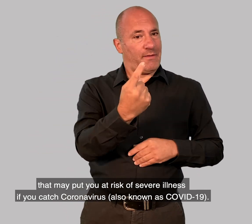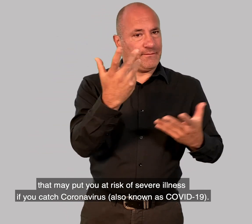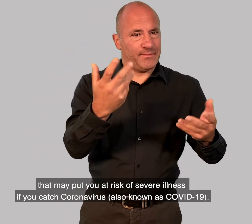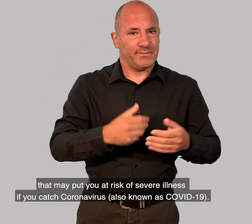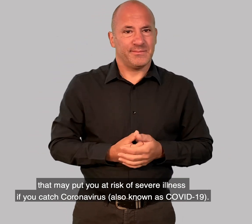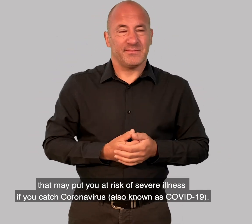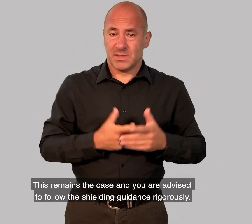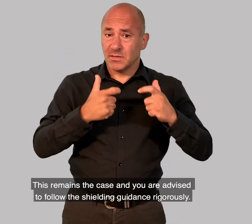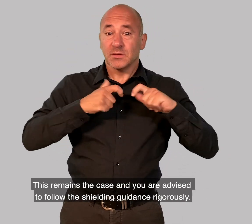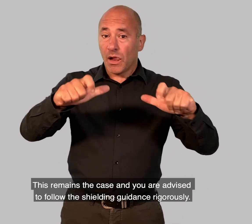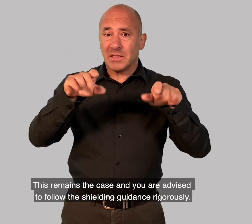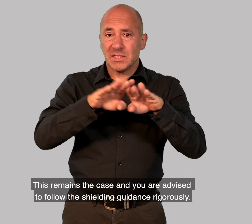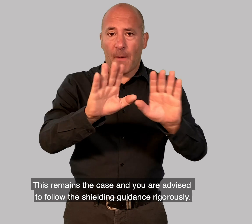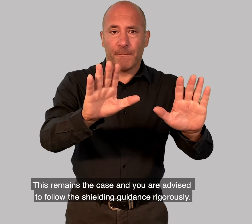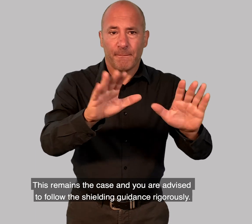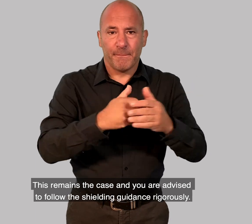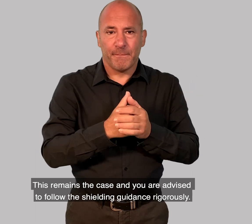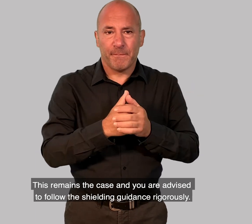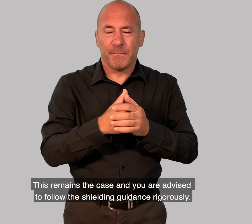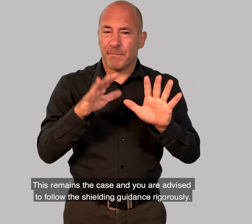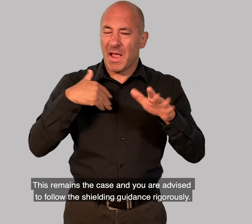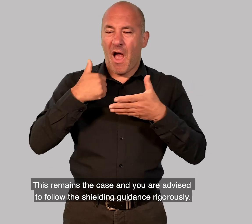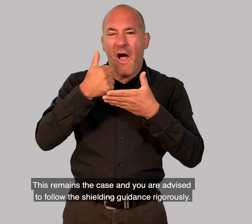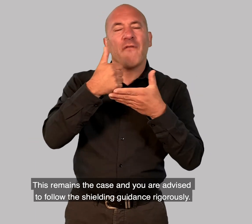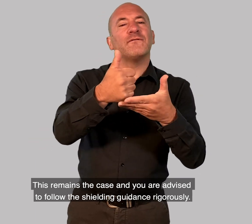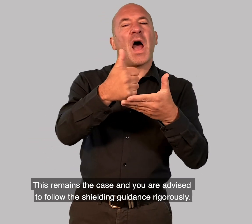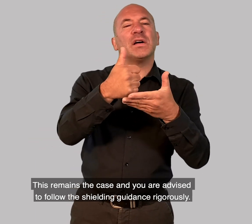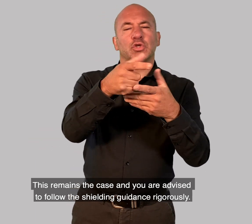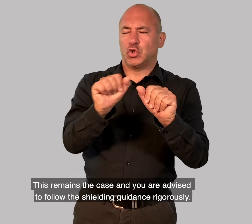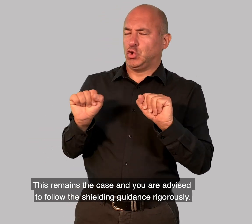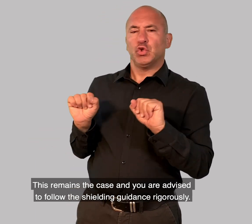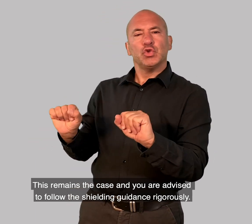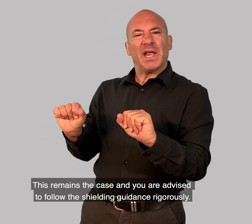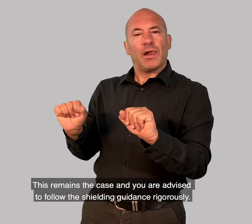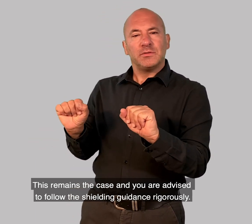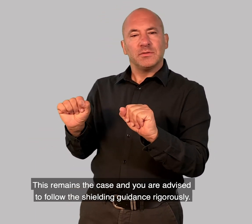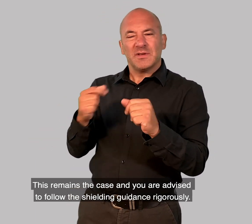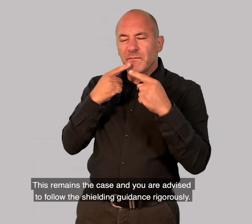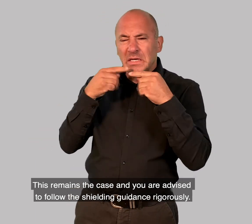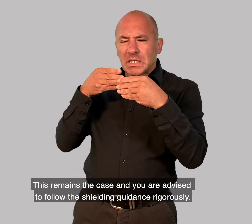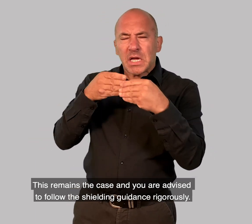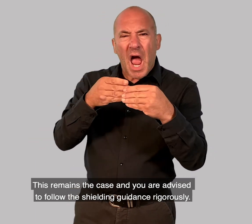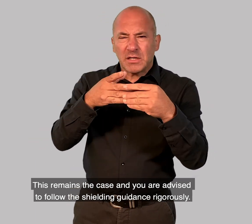This remains the case, and you are advised to follow the shielding guidance rigorously.